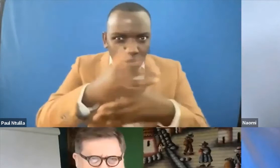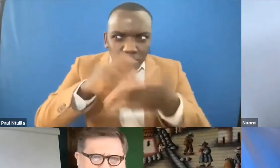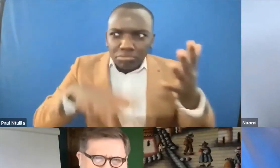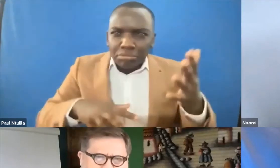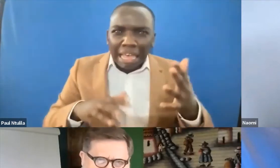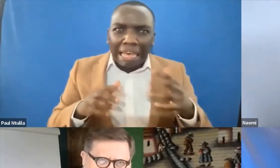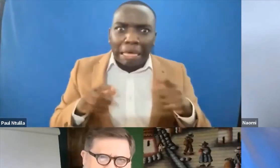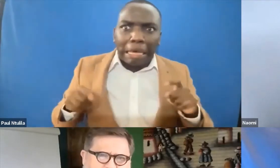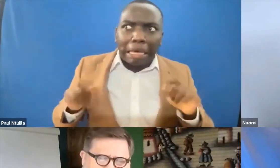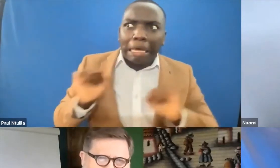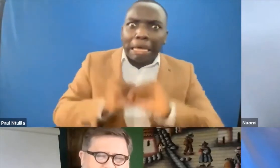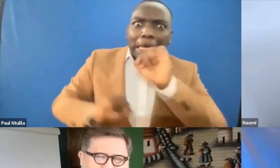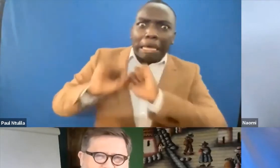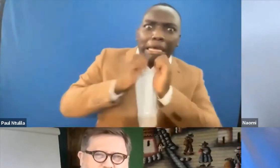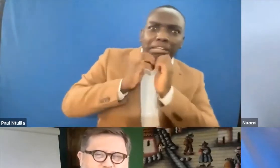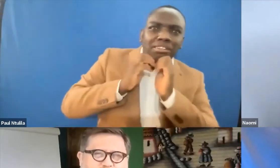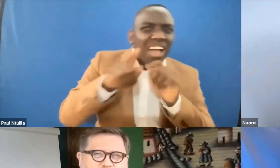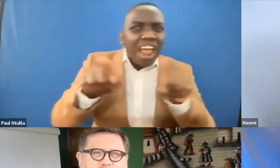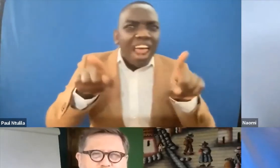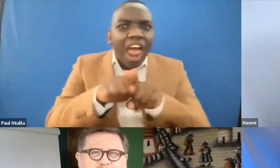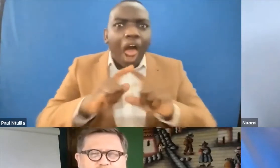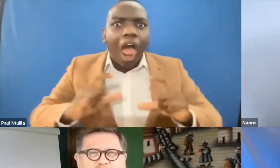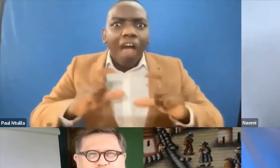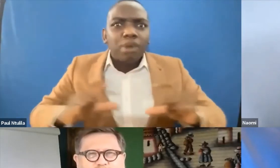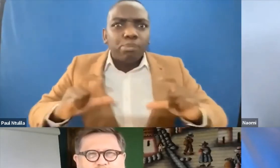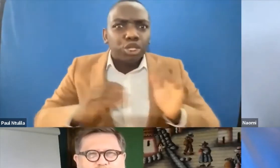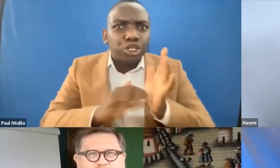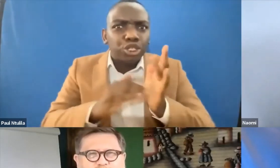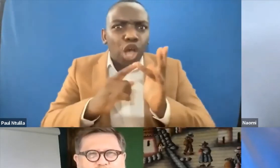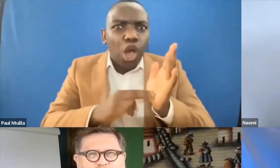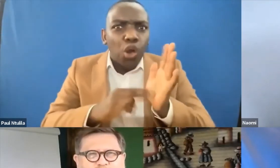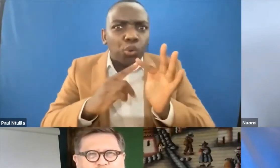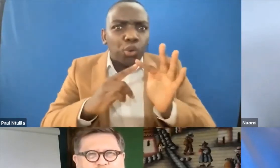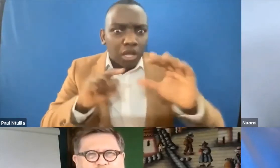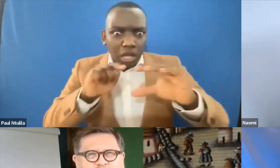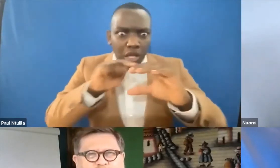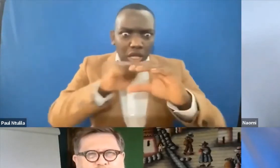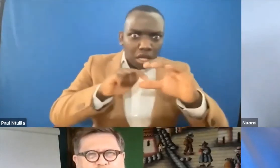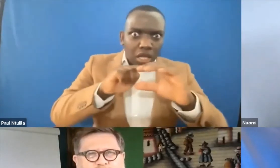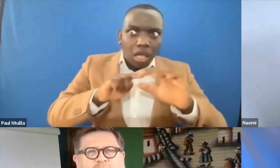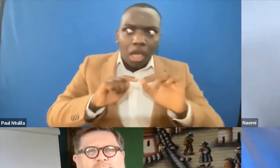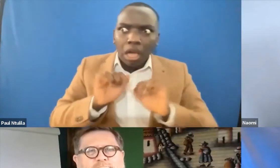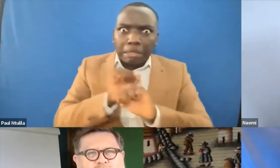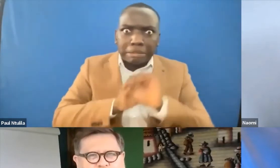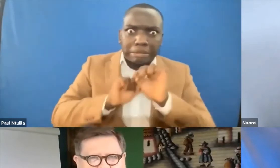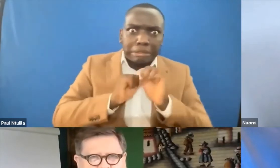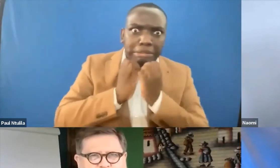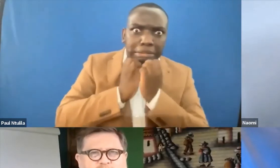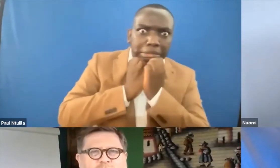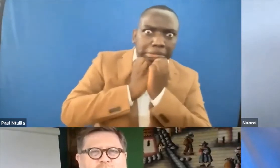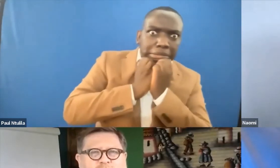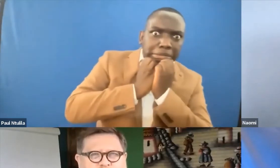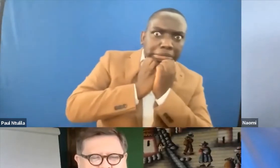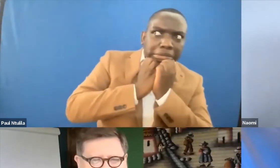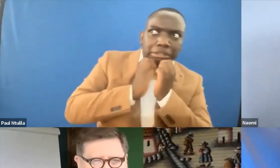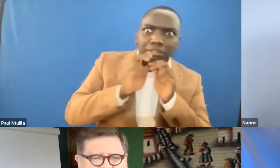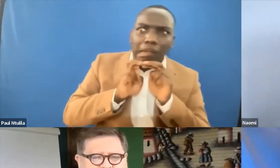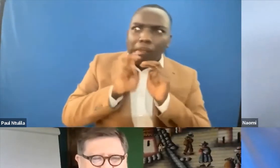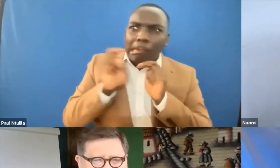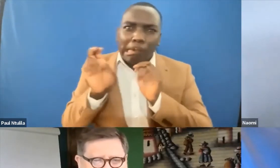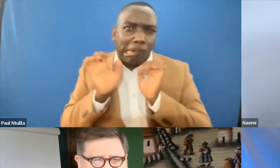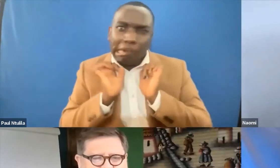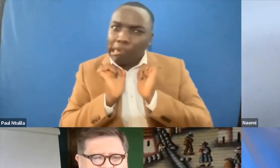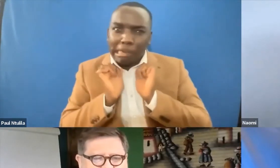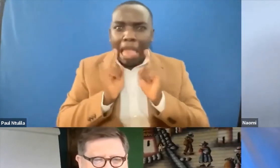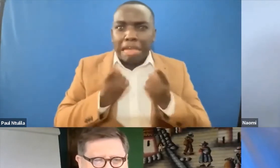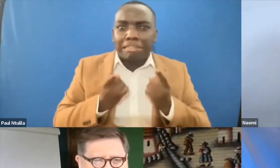limited. And then when I got the grant to study, I was just thrilled. I was in my comfort zone before, and